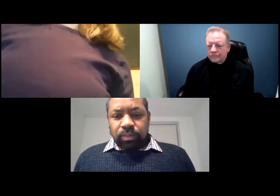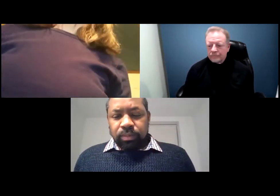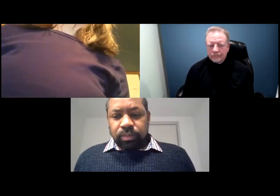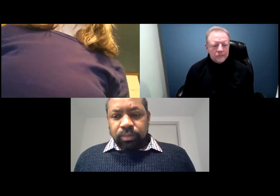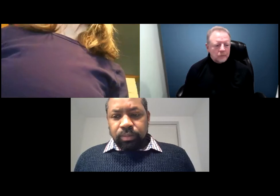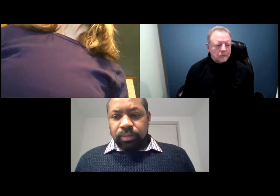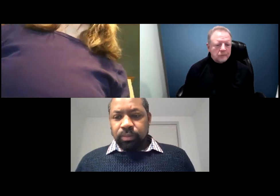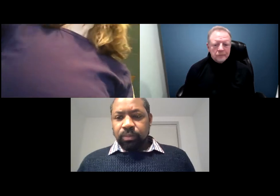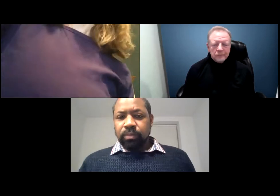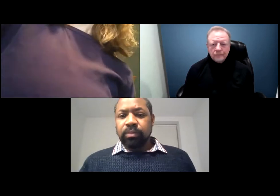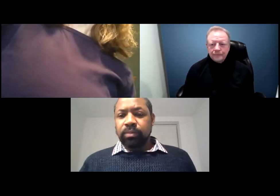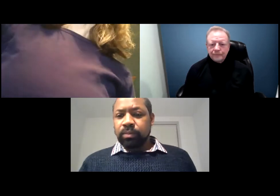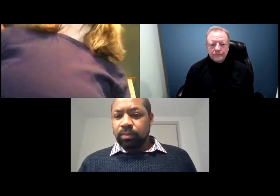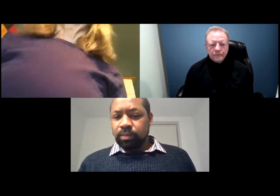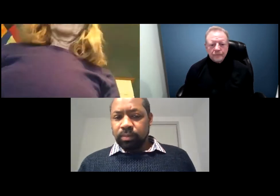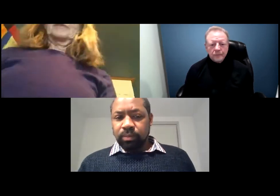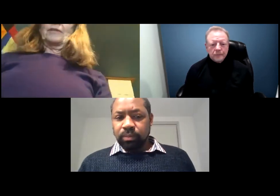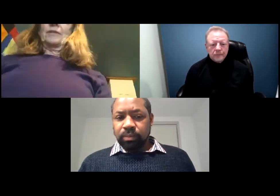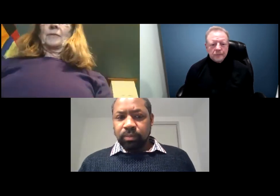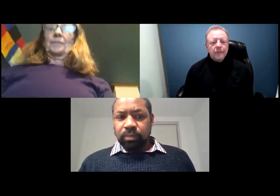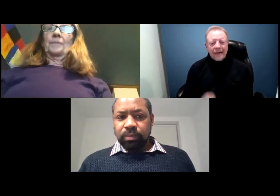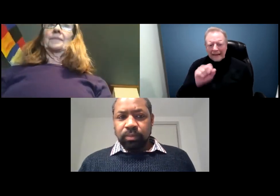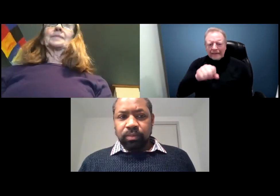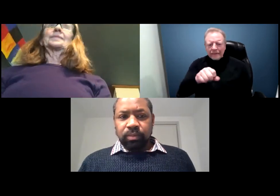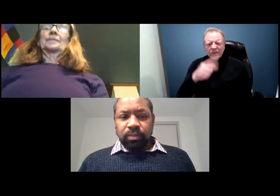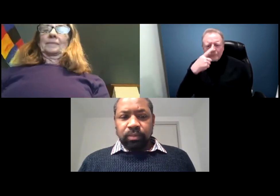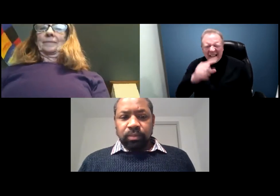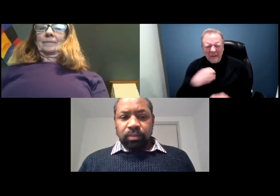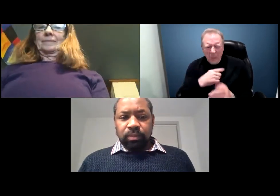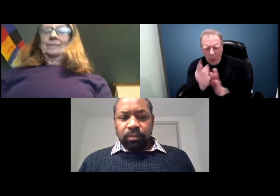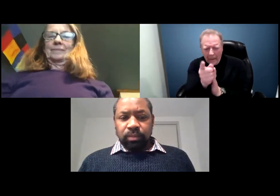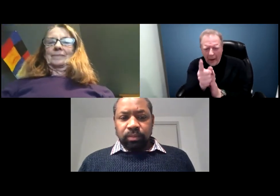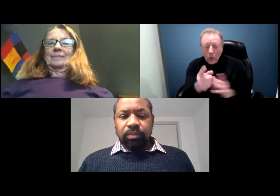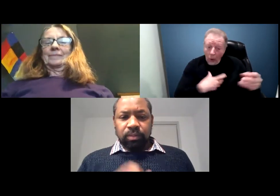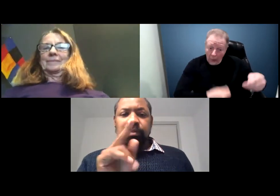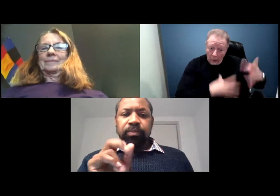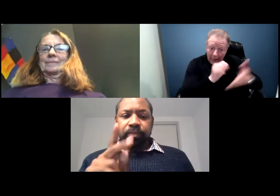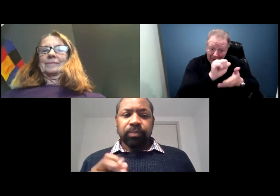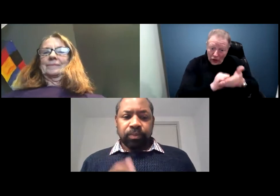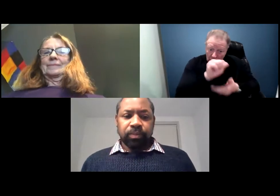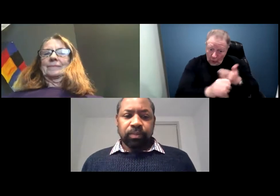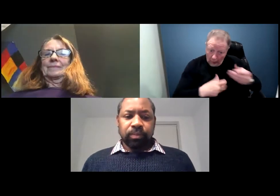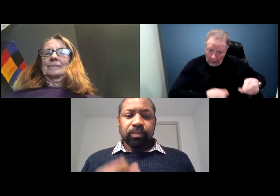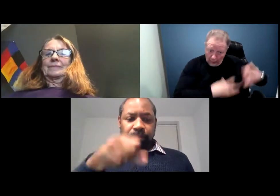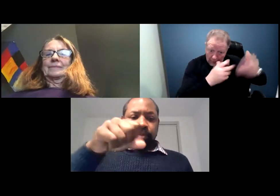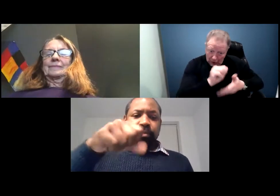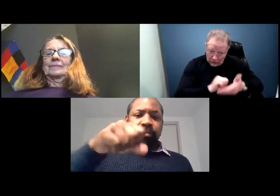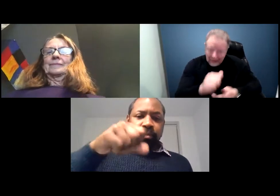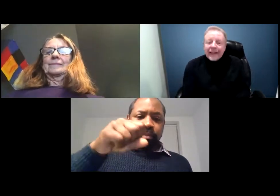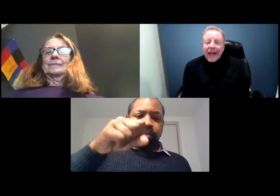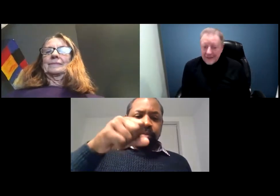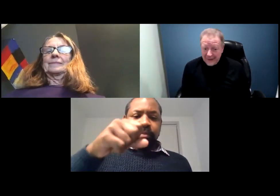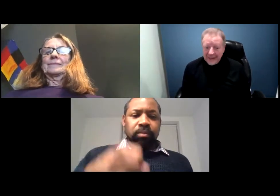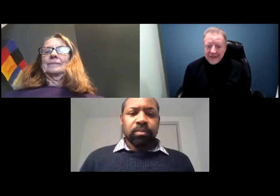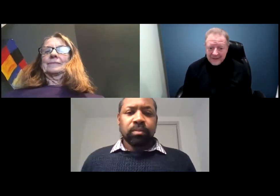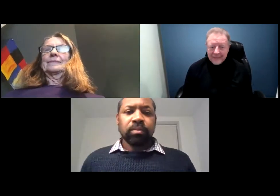Top one. Yeah, thank you. Yes, give me just a moment. I'm trying to pull up you want the agenda, correct? Give